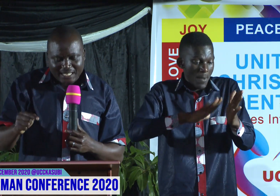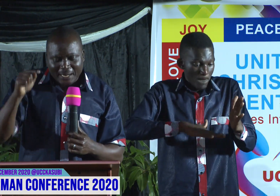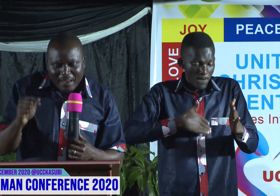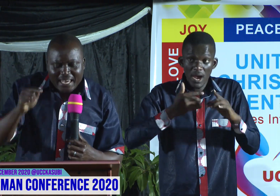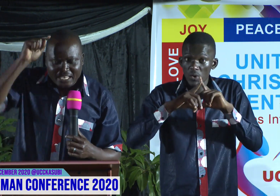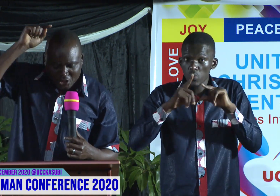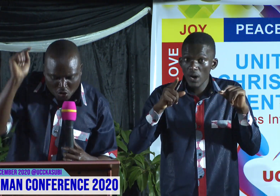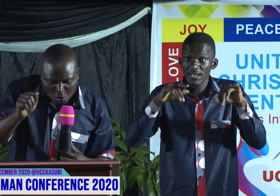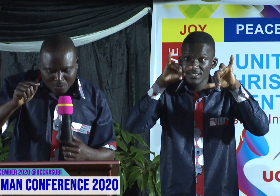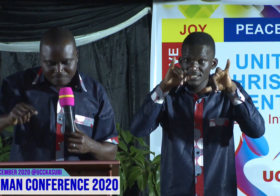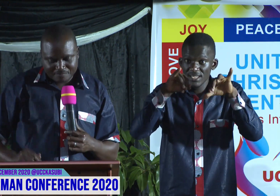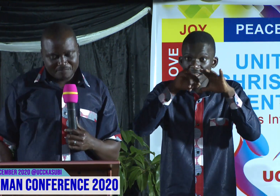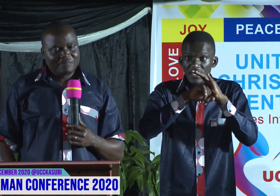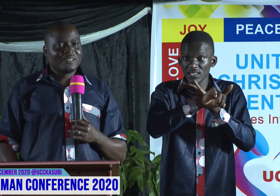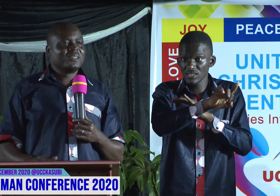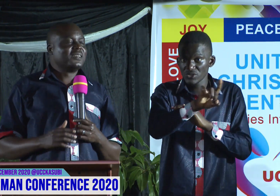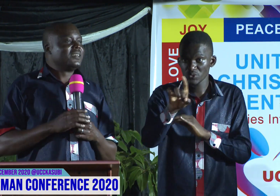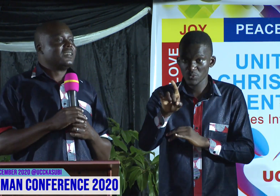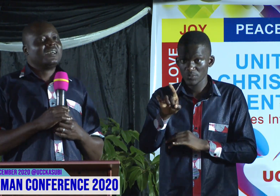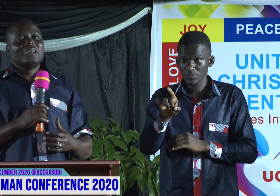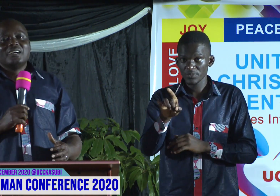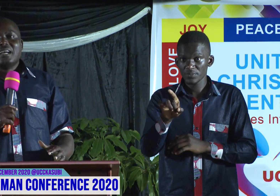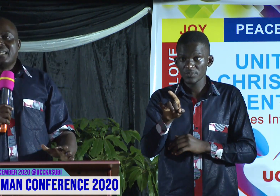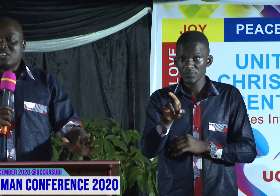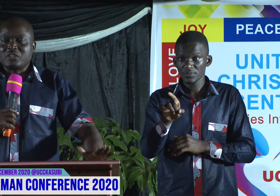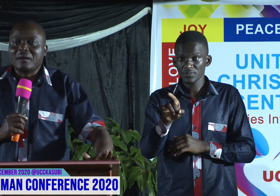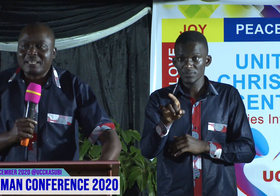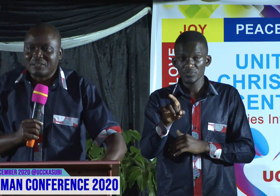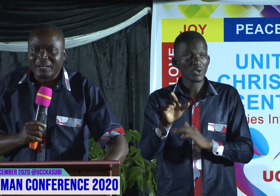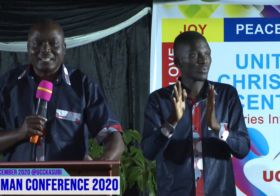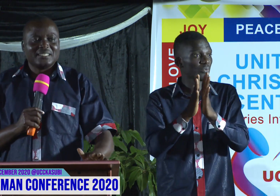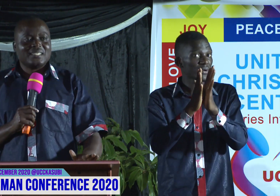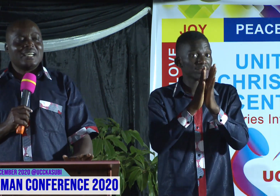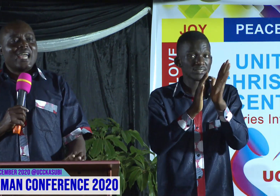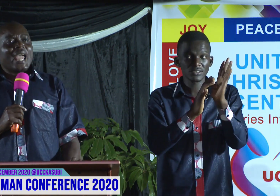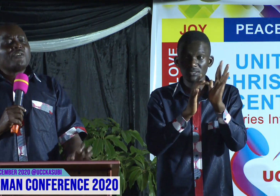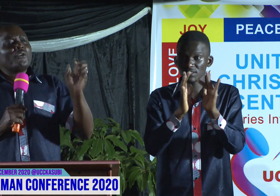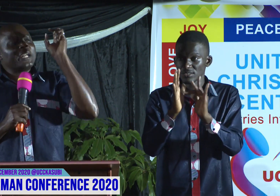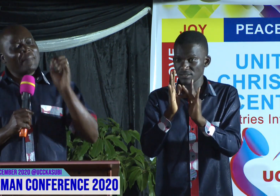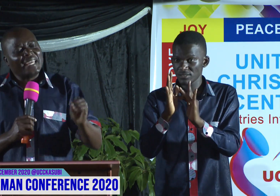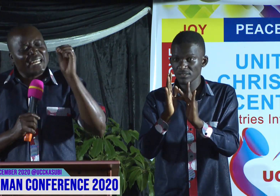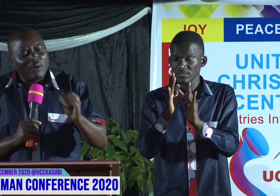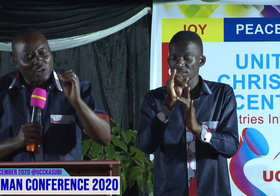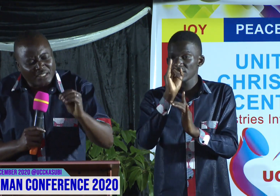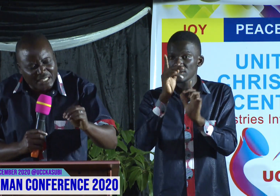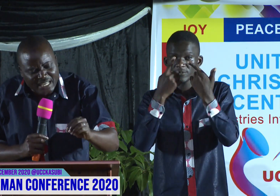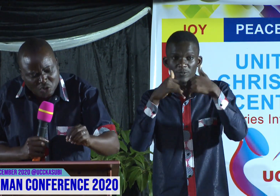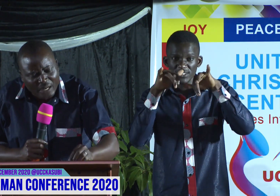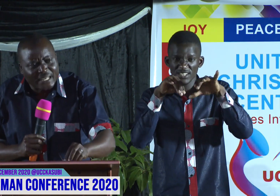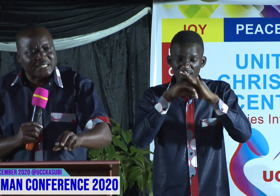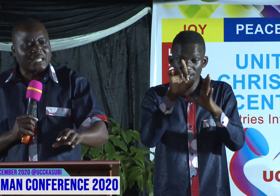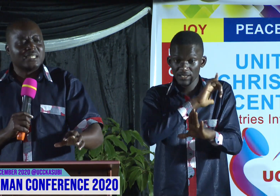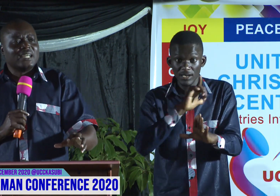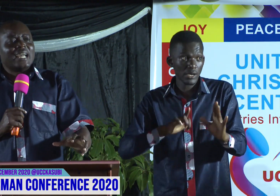words remain in you. Nebigambo byange nebisigala mumwe. Yes, yebazibwe. Praise be to Jesus. If we remain in our Lord